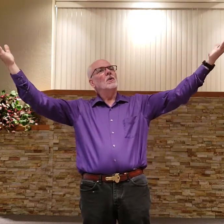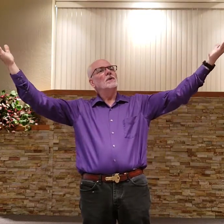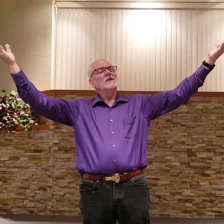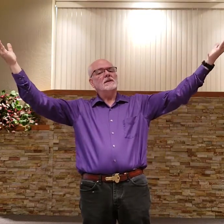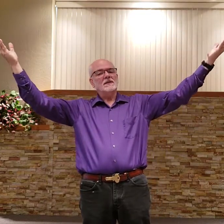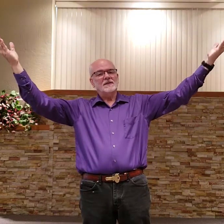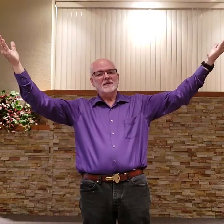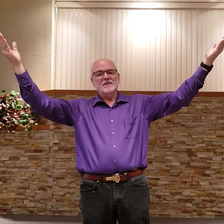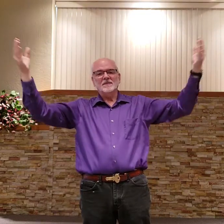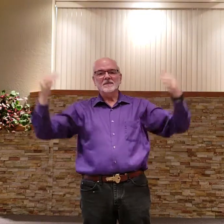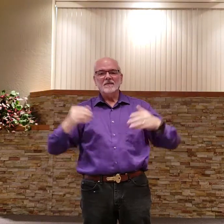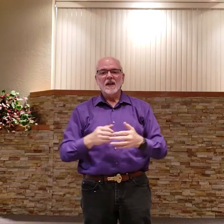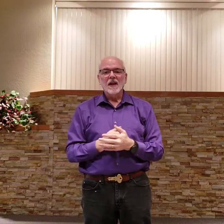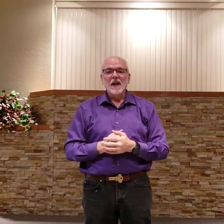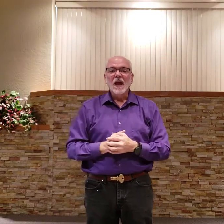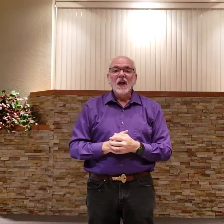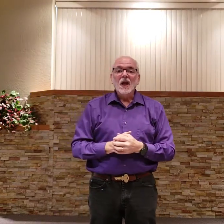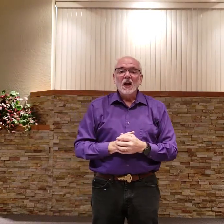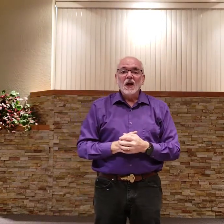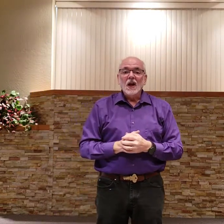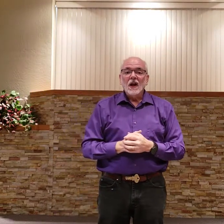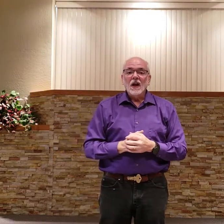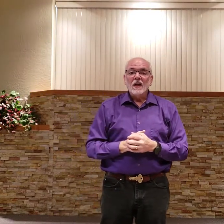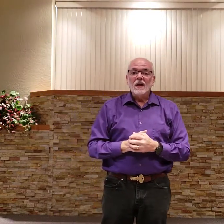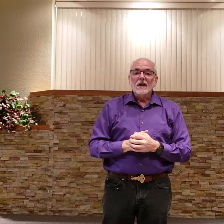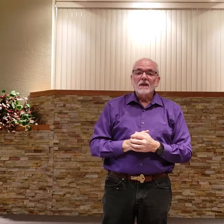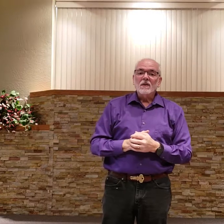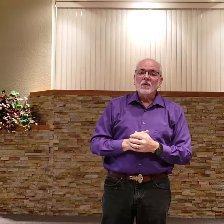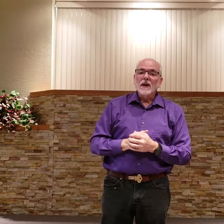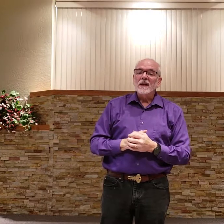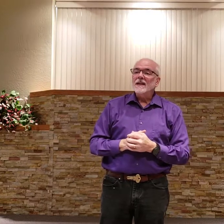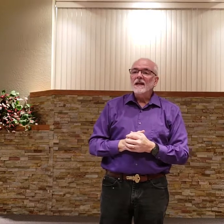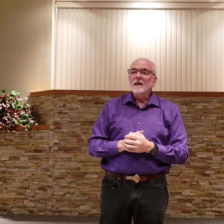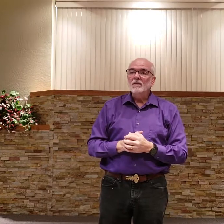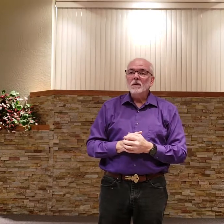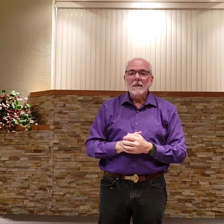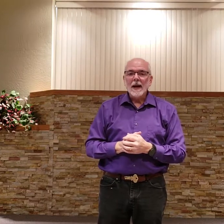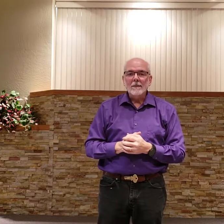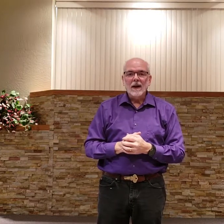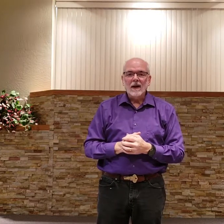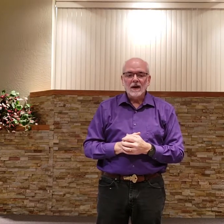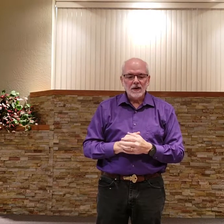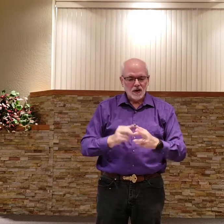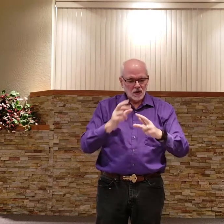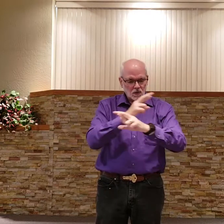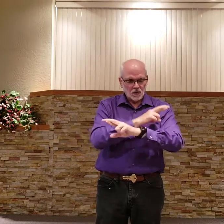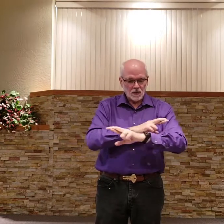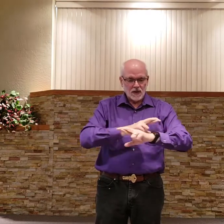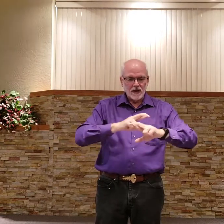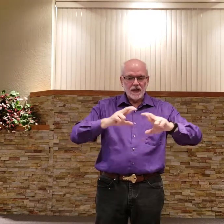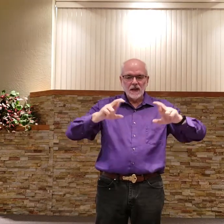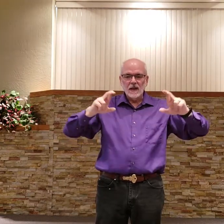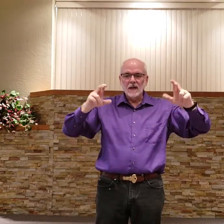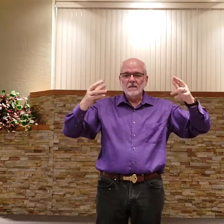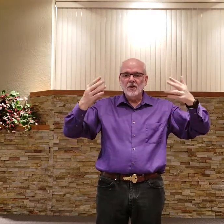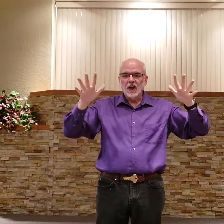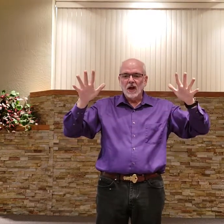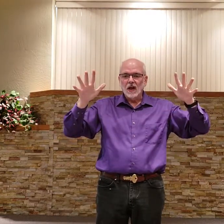Host. Redeemed by blood. redeemed.